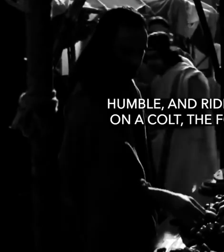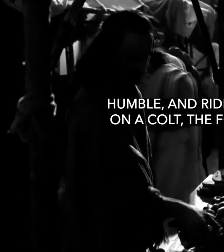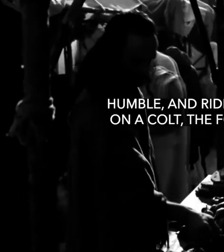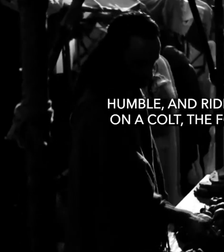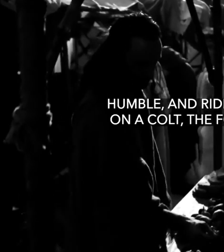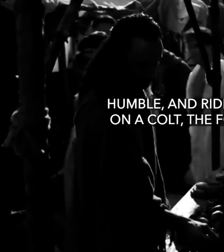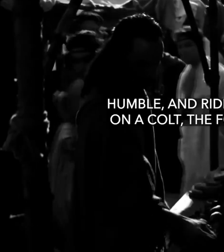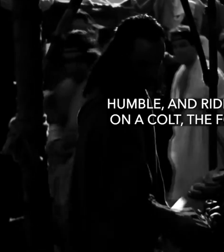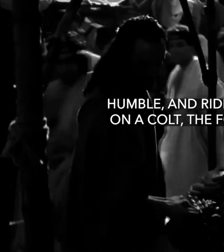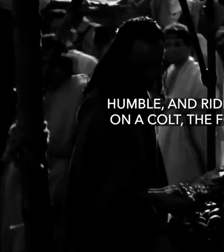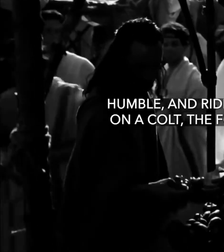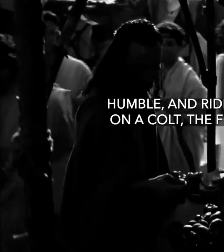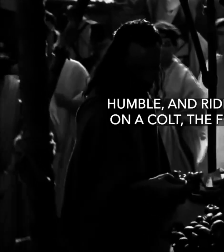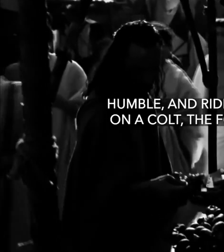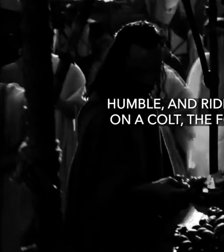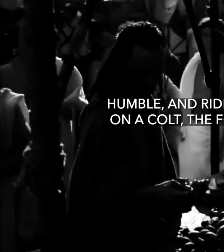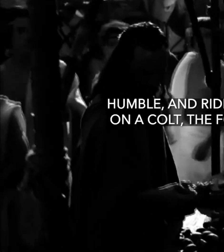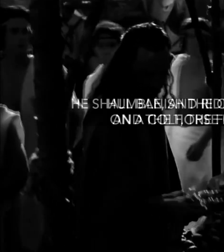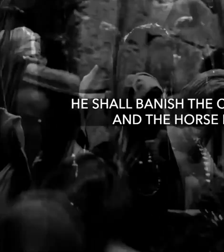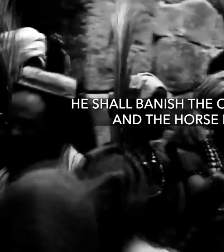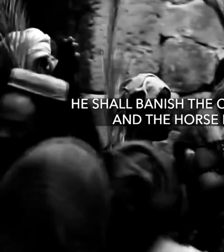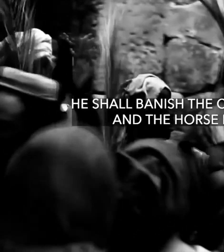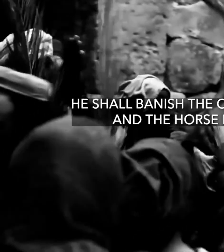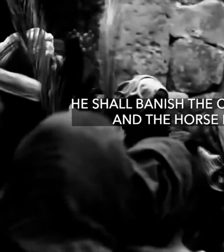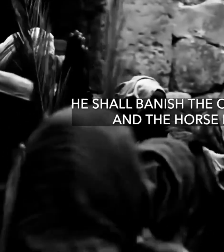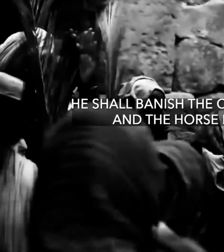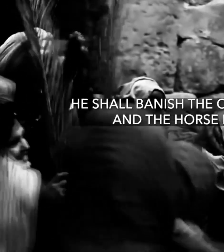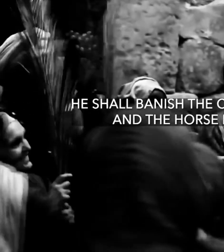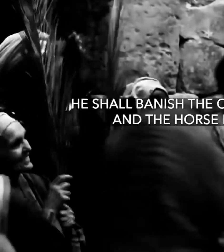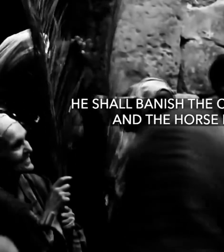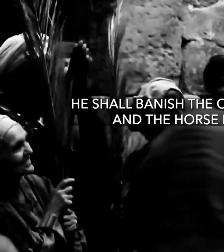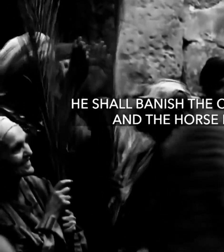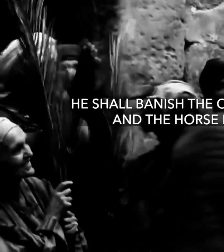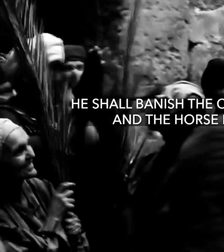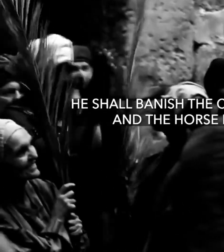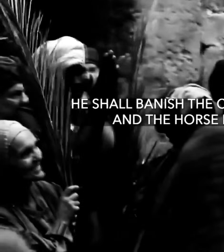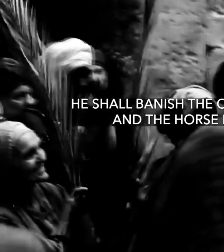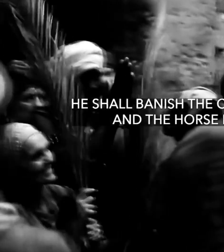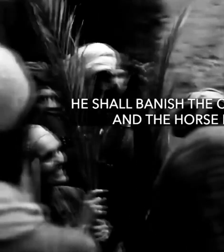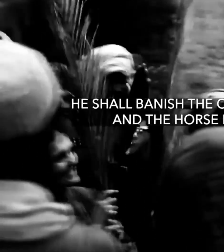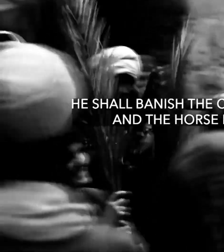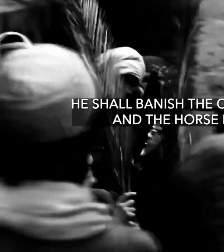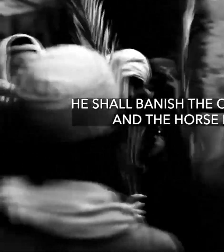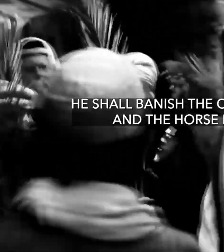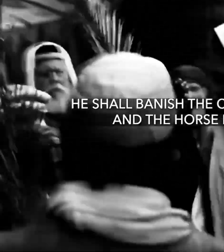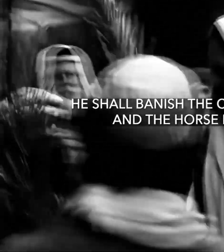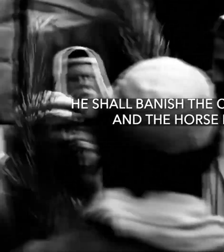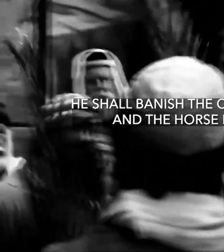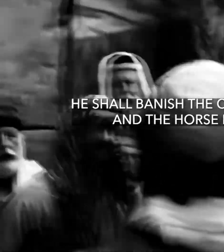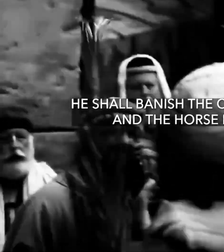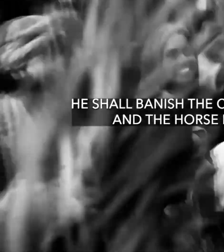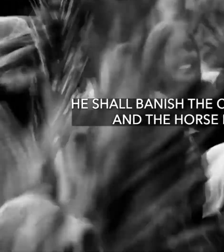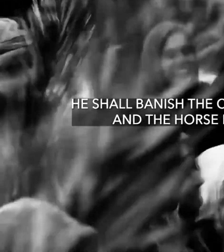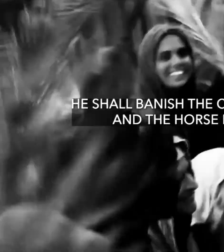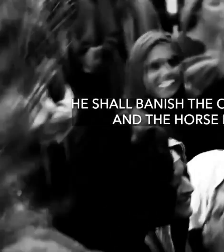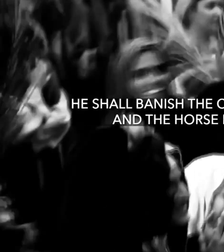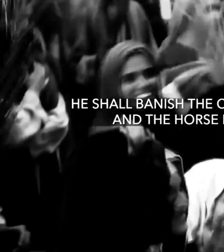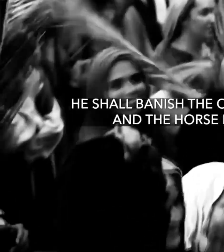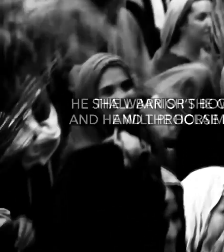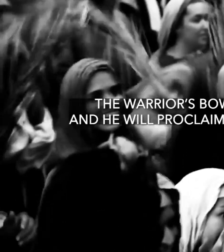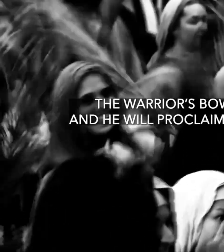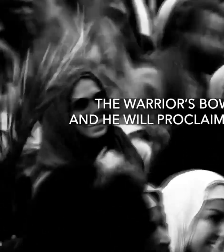donkey, on a colt, the foal of a donkey. He shall banish the chariot from Ephraim and the horse from